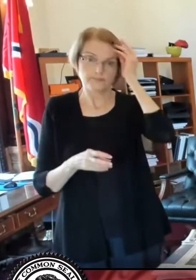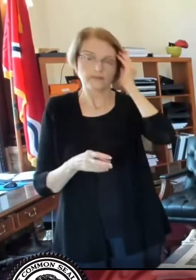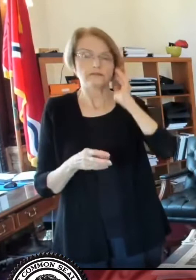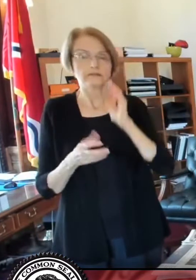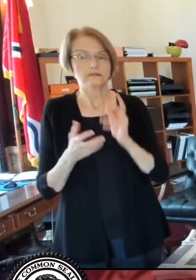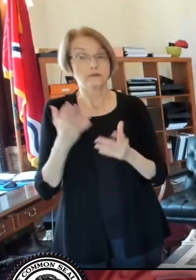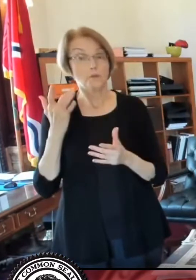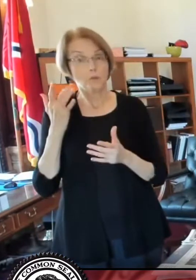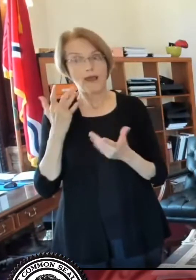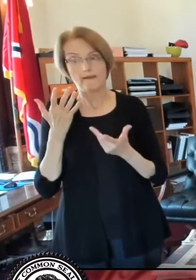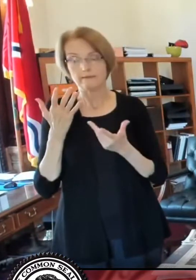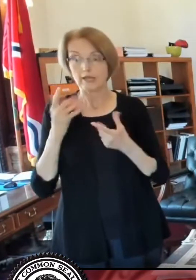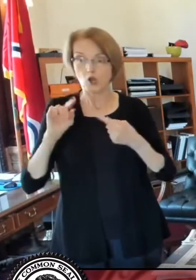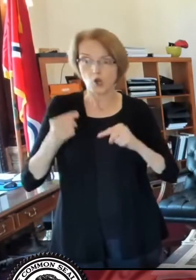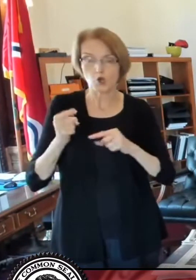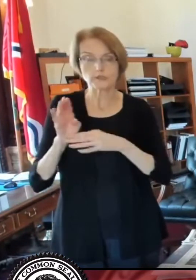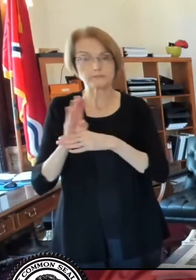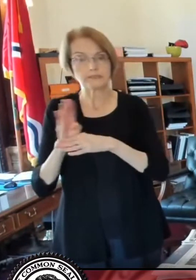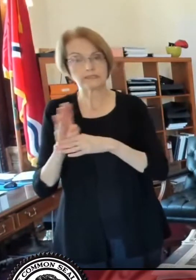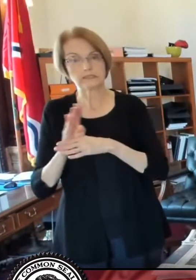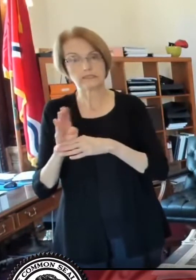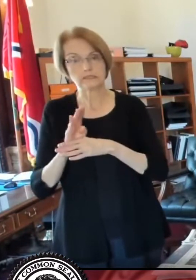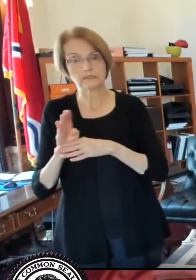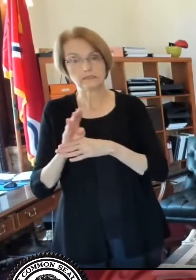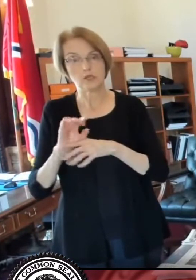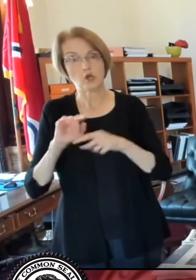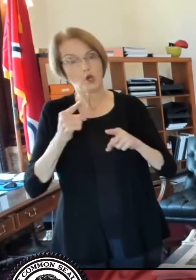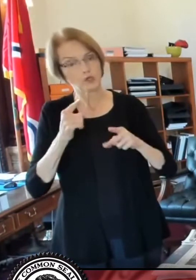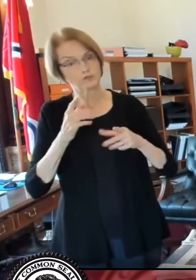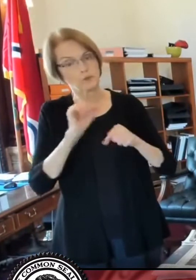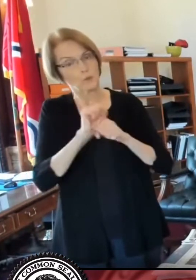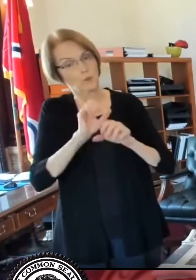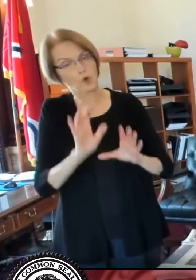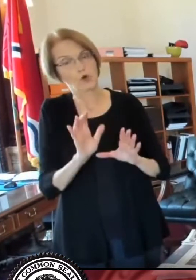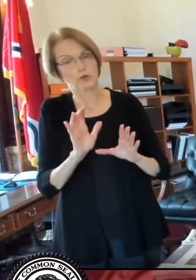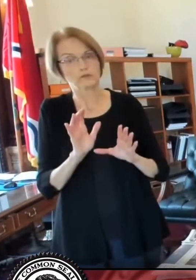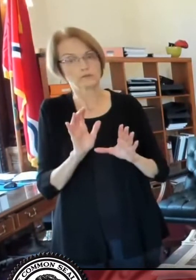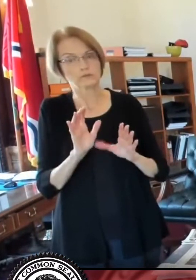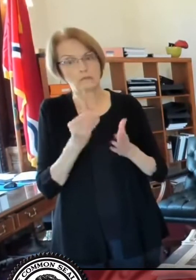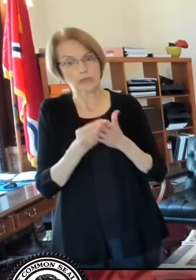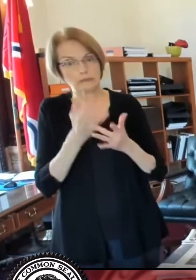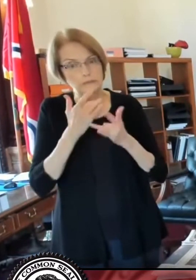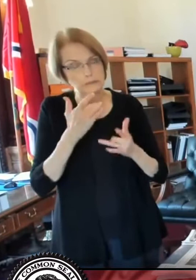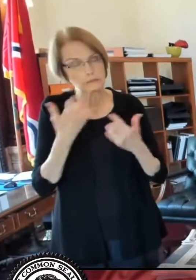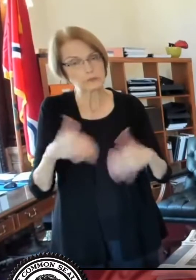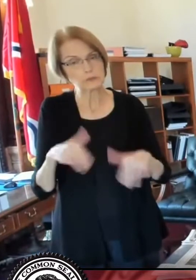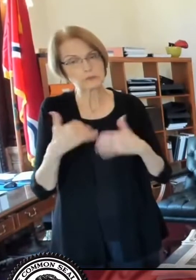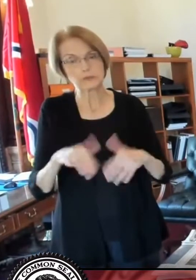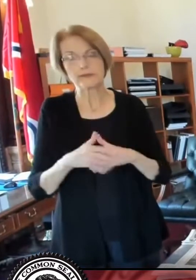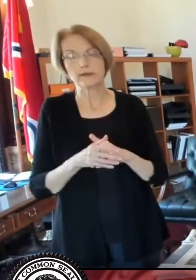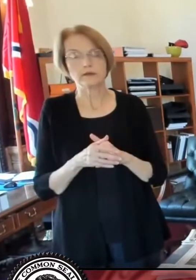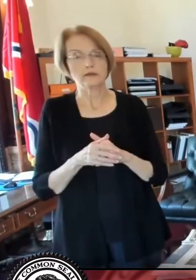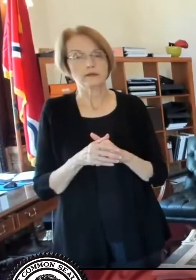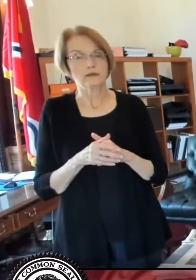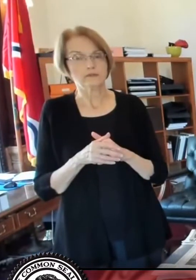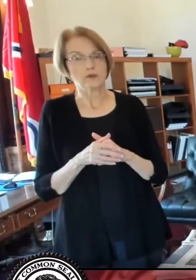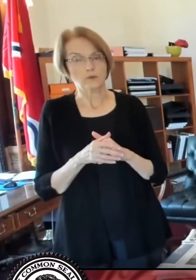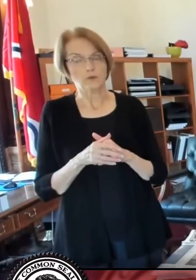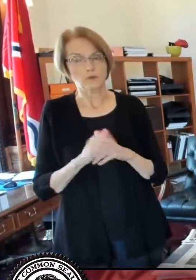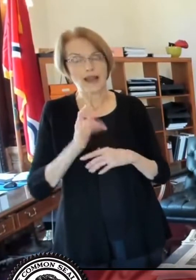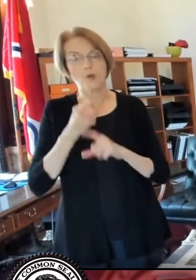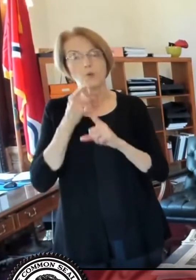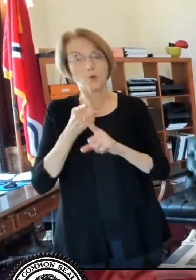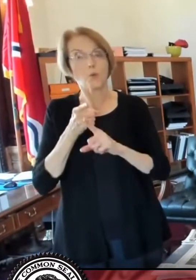those businesses and, importantly, a detriment to the people who work in those businesses. So we're trying hard not to have to